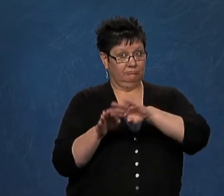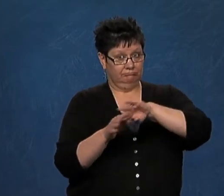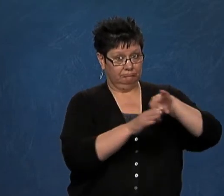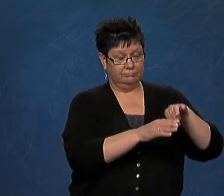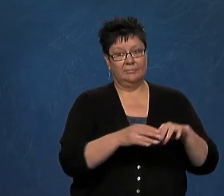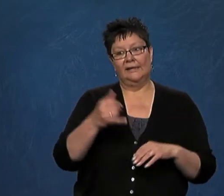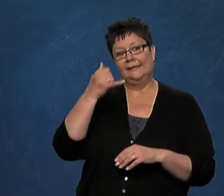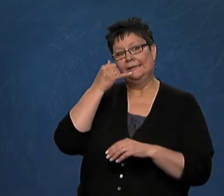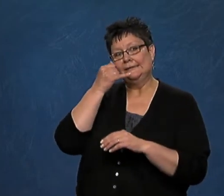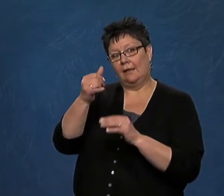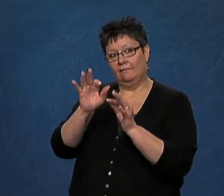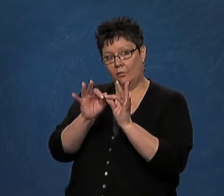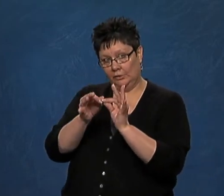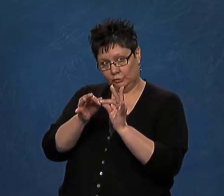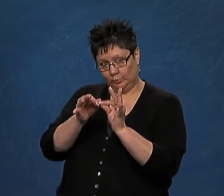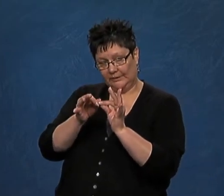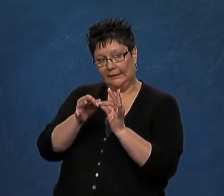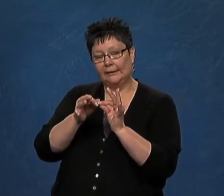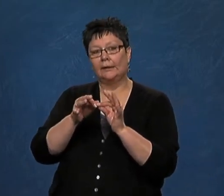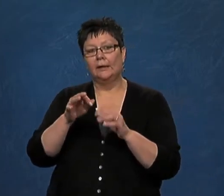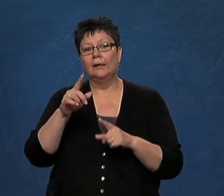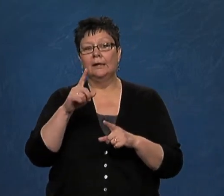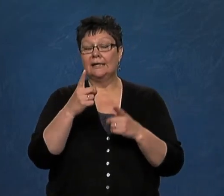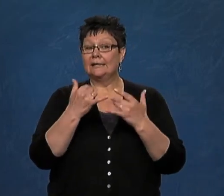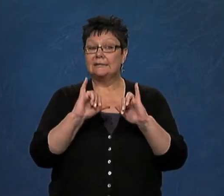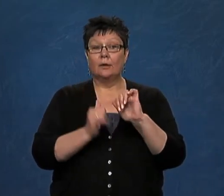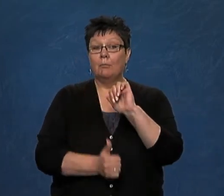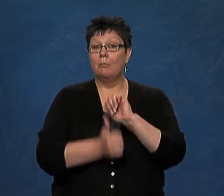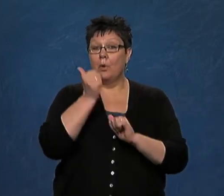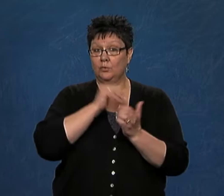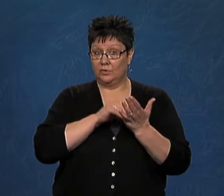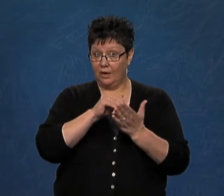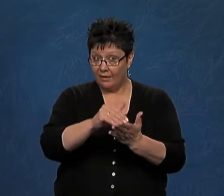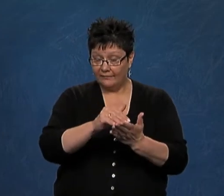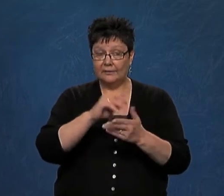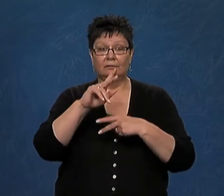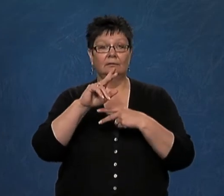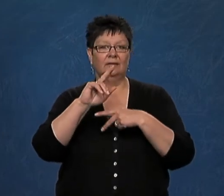So, like I've mentioned, they use telephones, and now if we use the interpreter with the phone system,